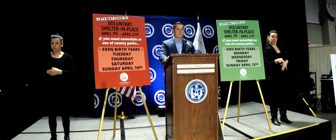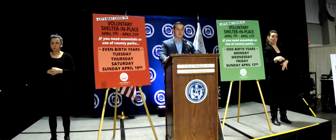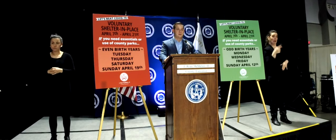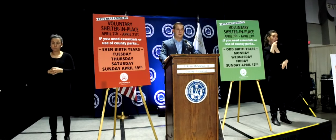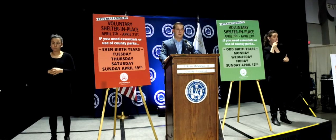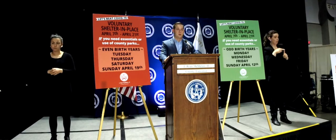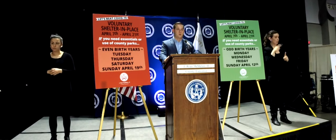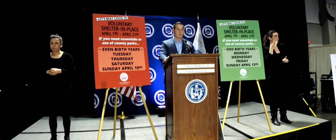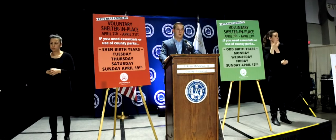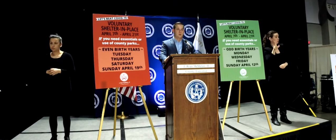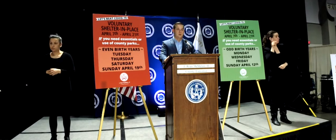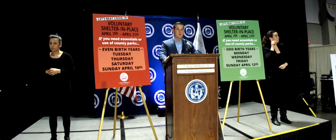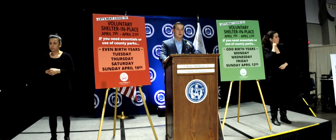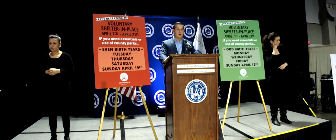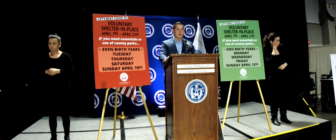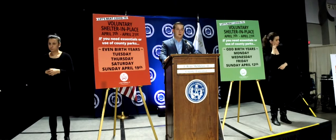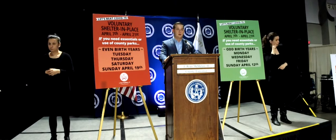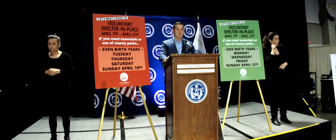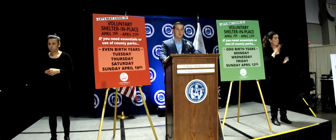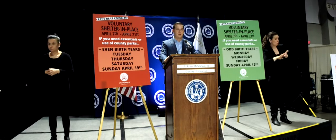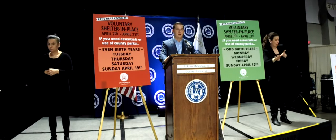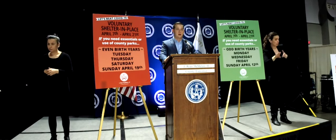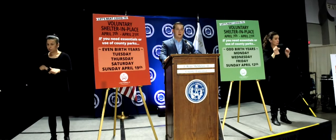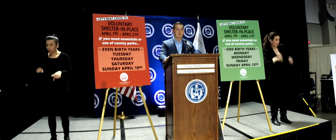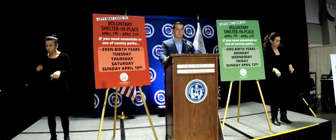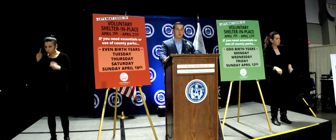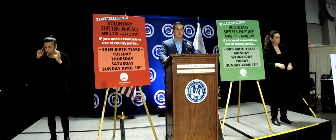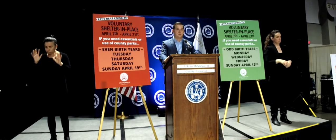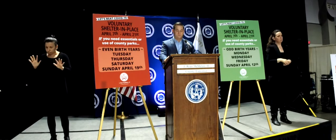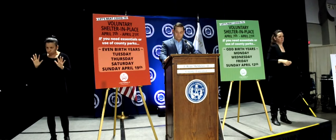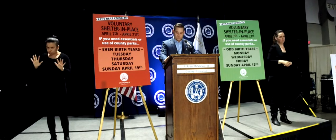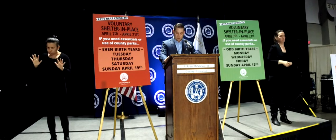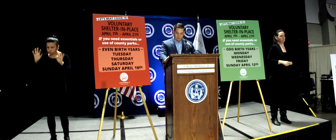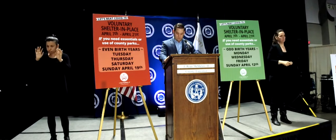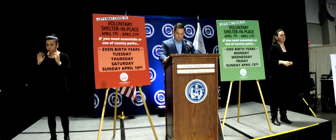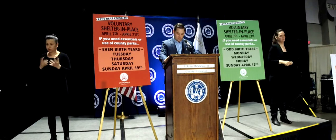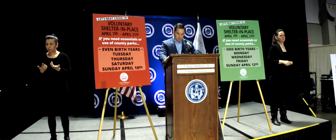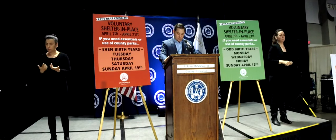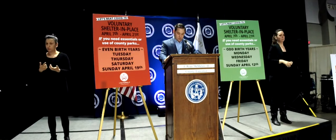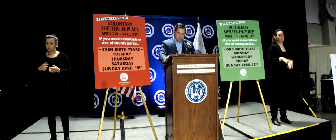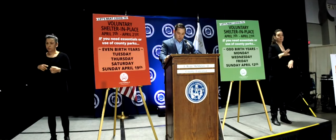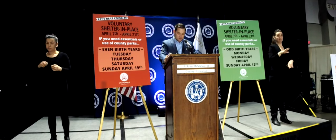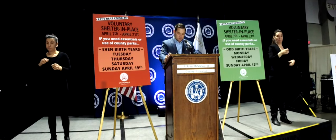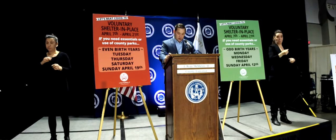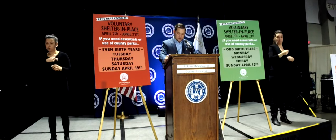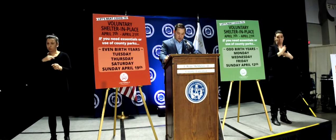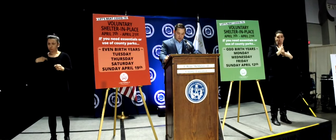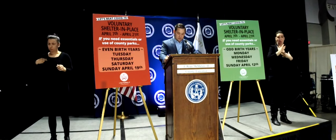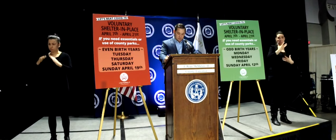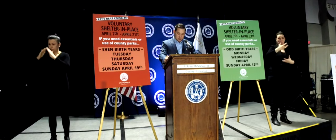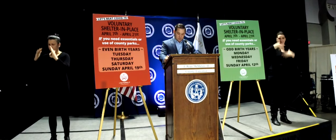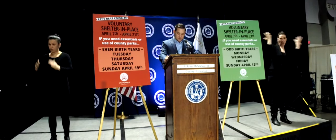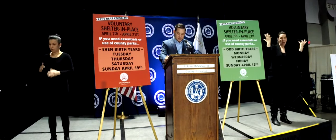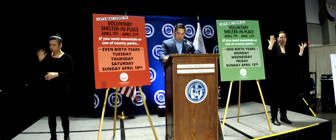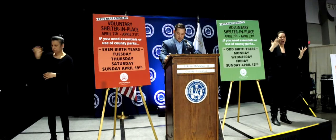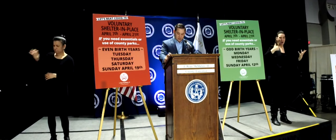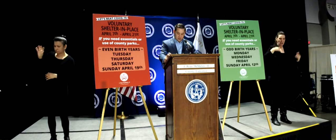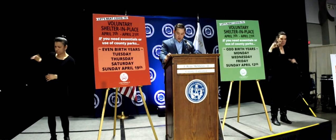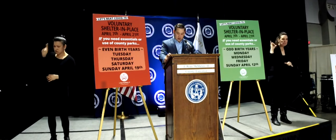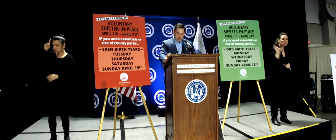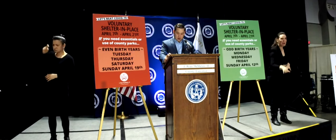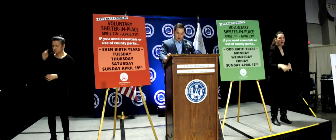tough these days to keep our cool. No yelling at our health department. Okay? Plasma Project,